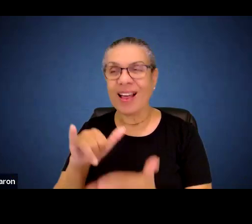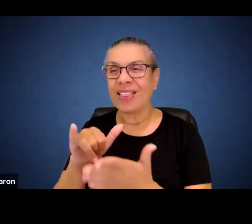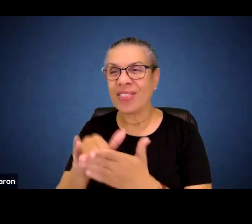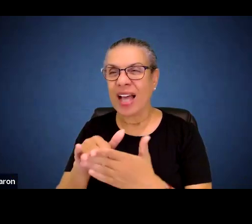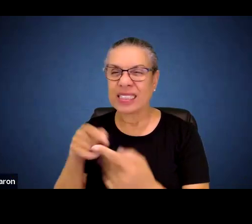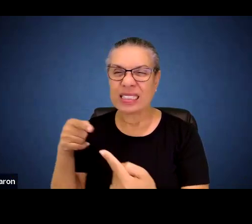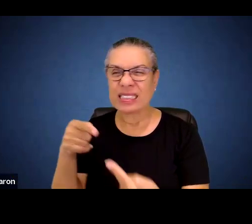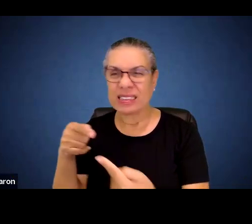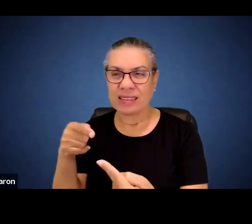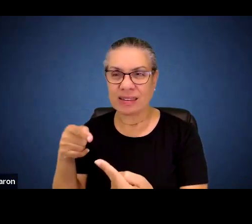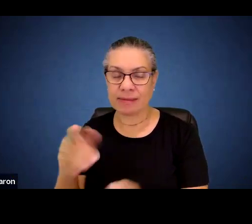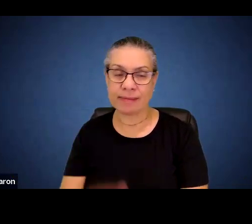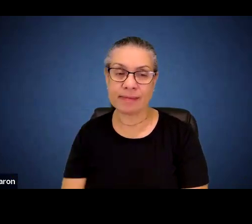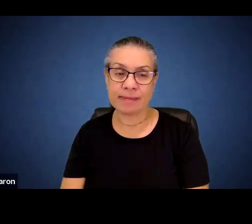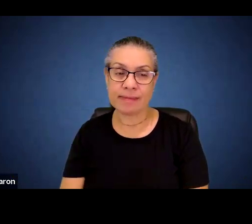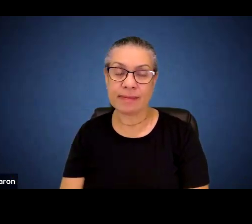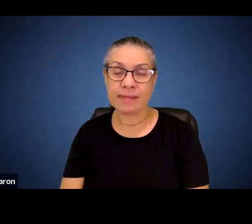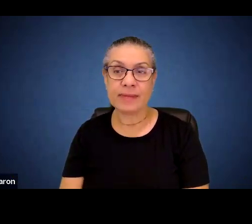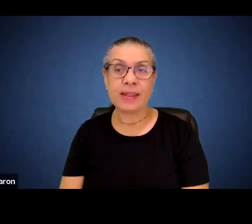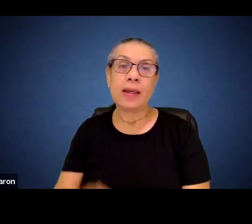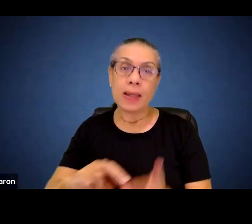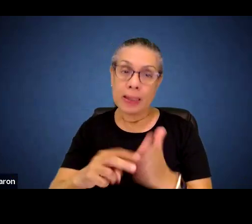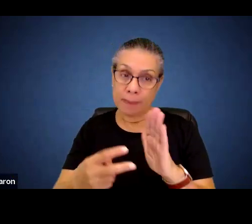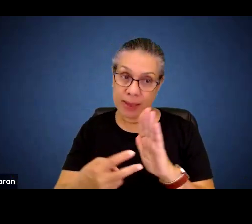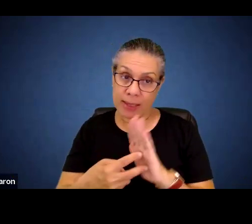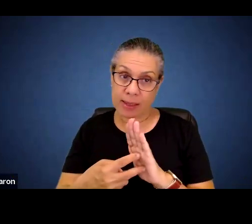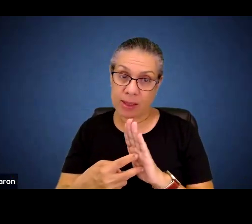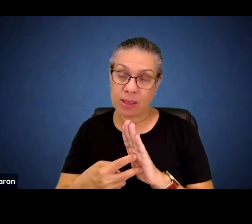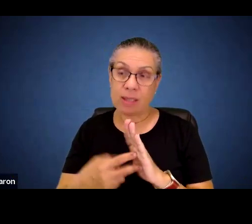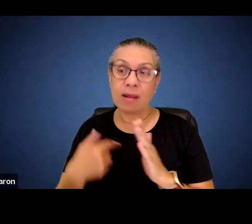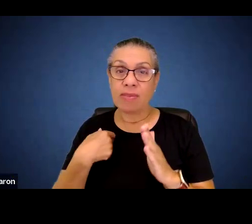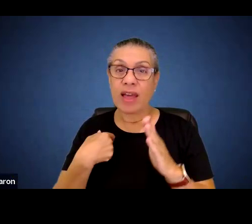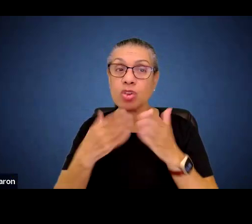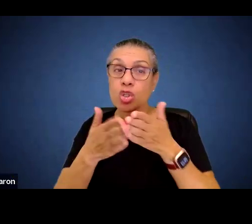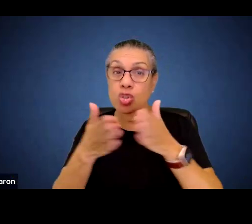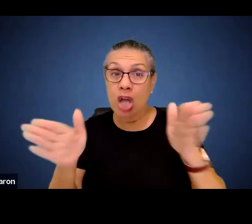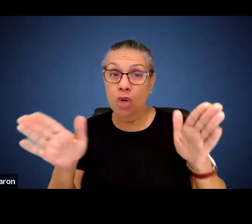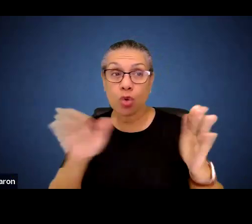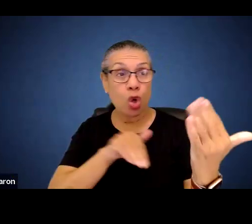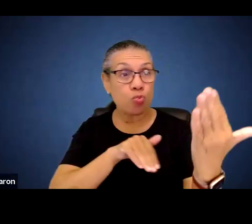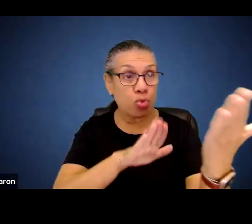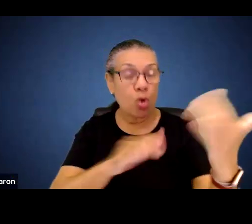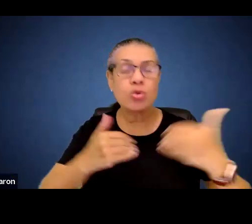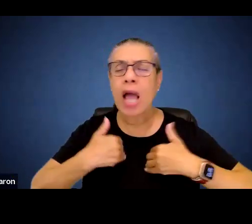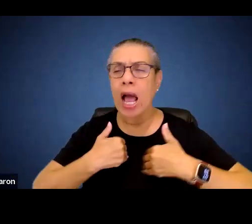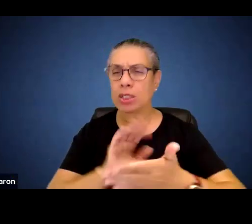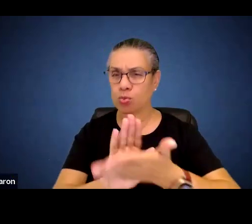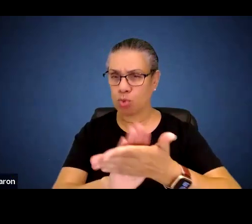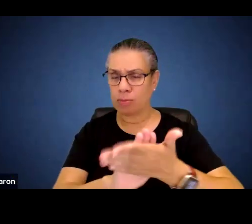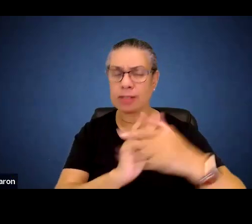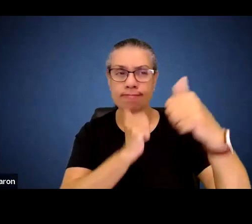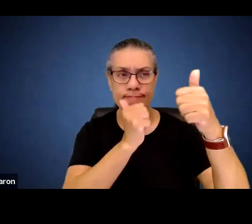at the start. This reinforces our view that the overall approach is promising, but